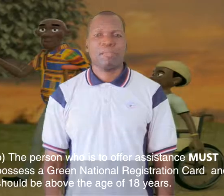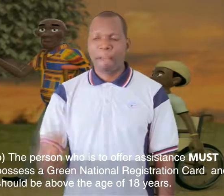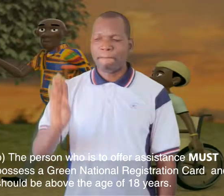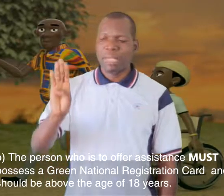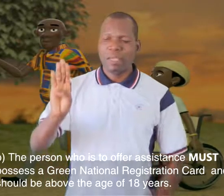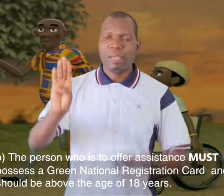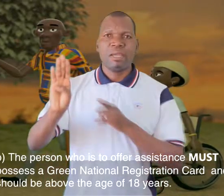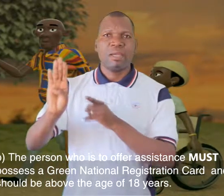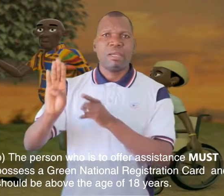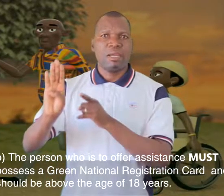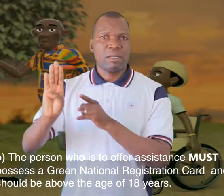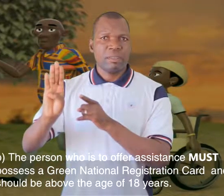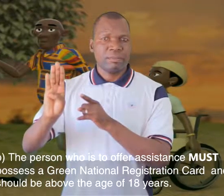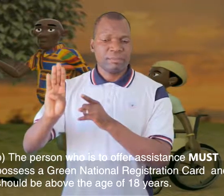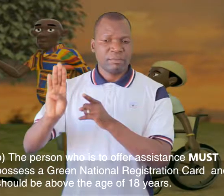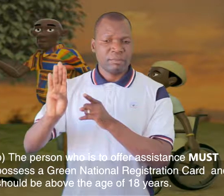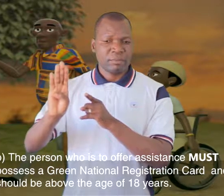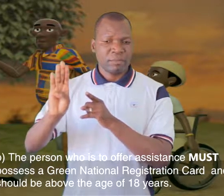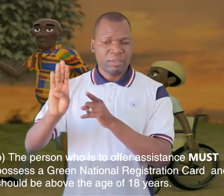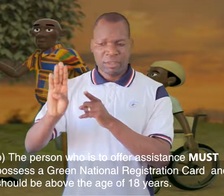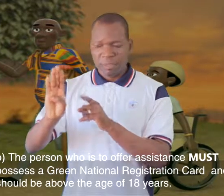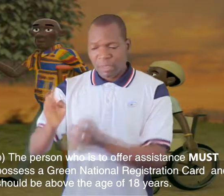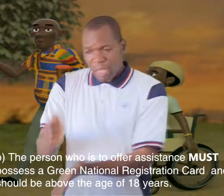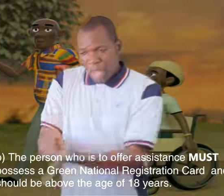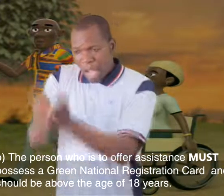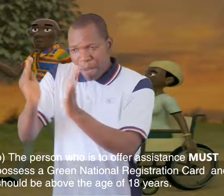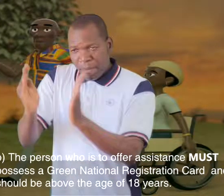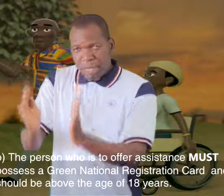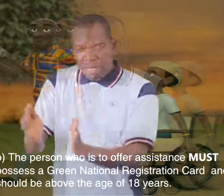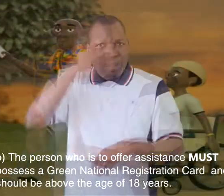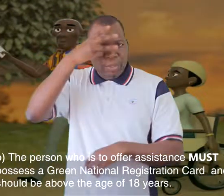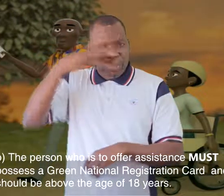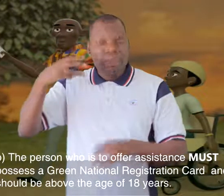B. The person who is to offer assistance must possess